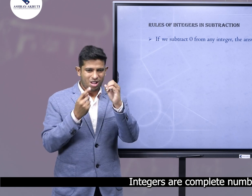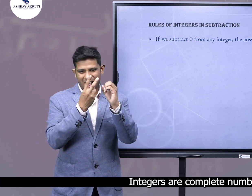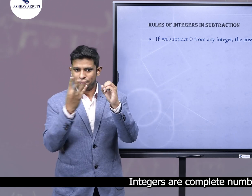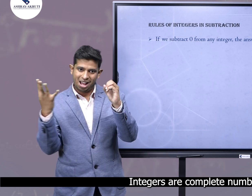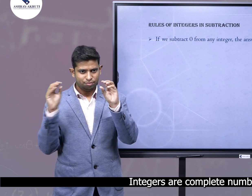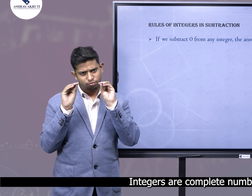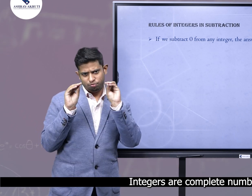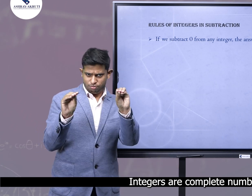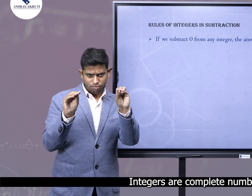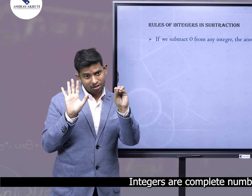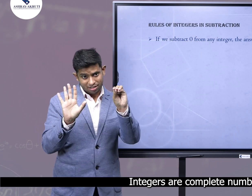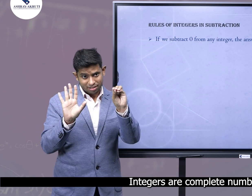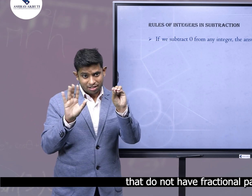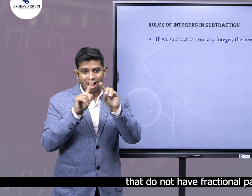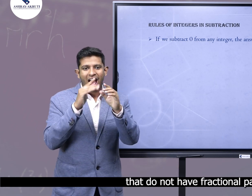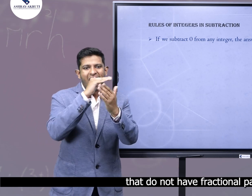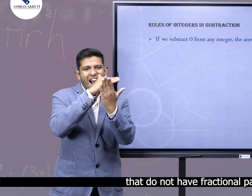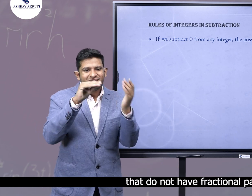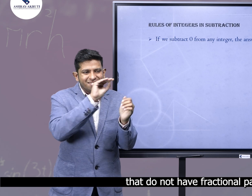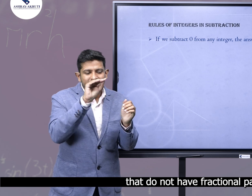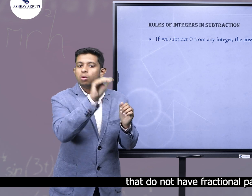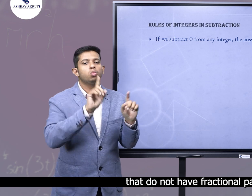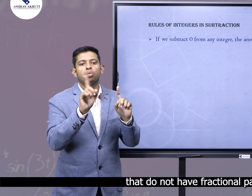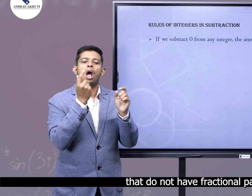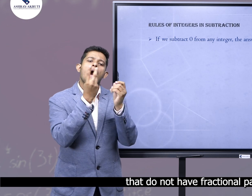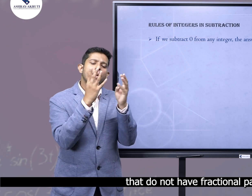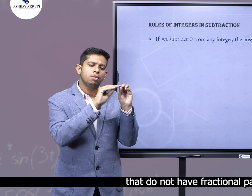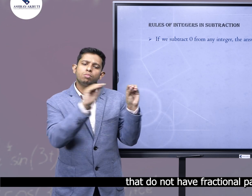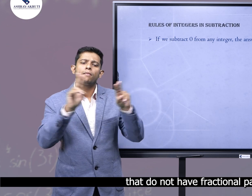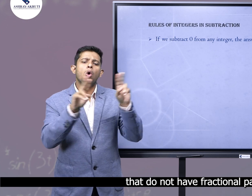Integers are complete numbers that do not have fractional parts.